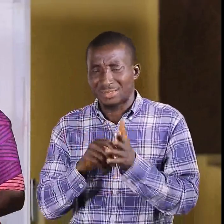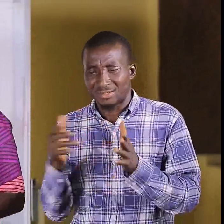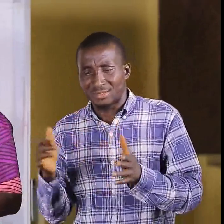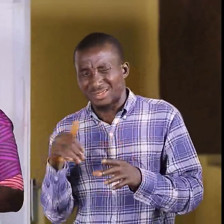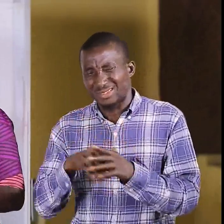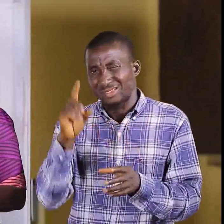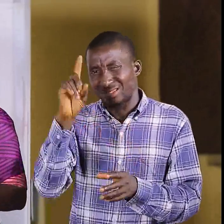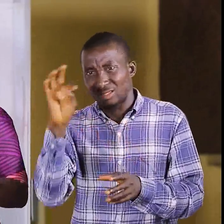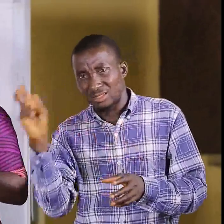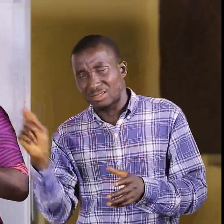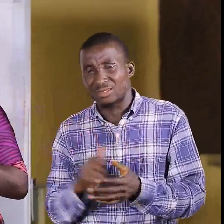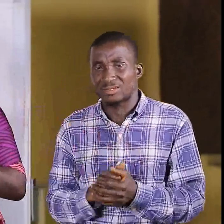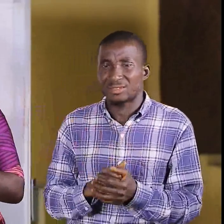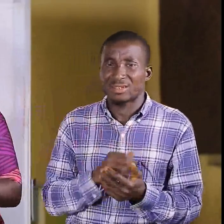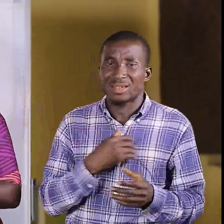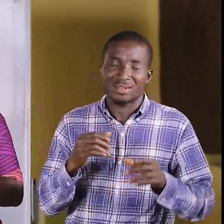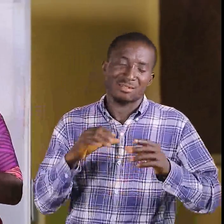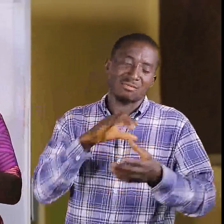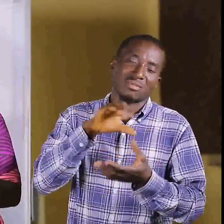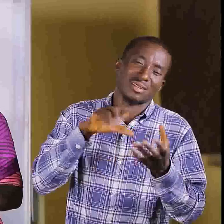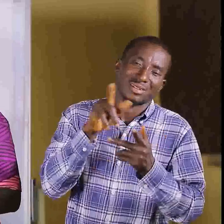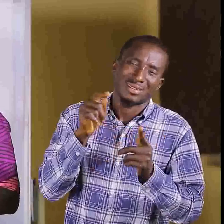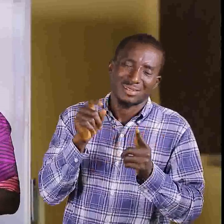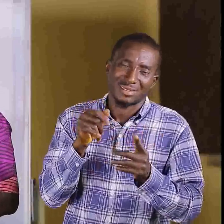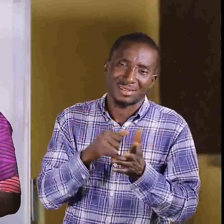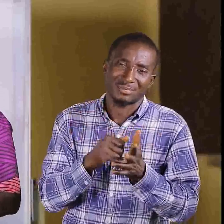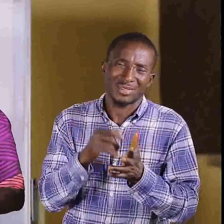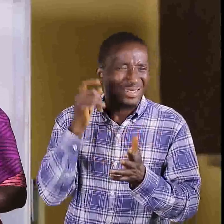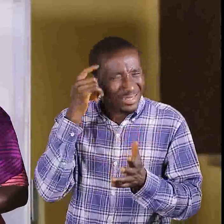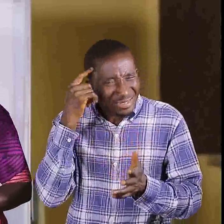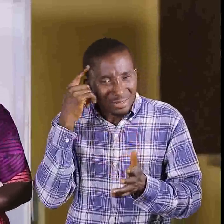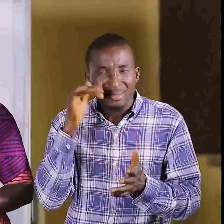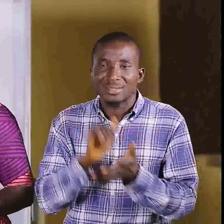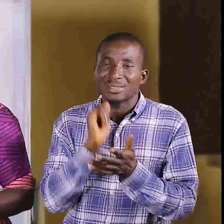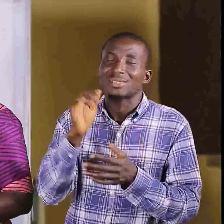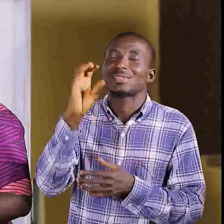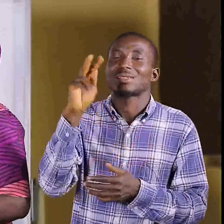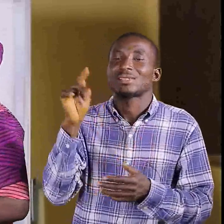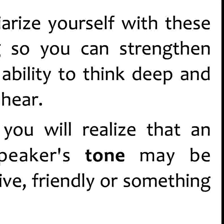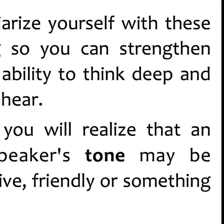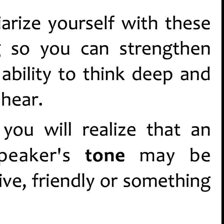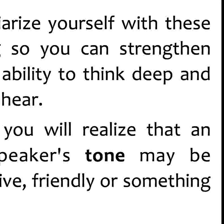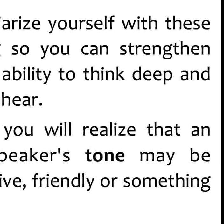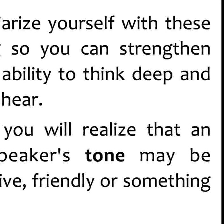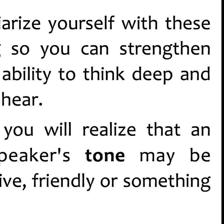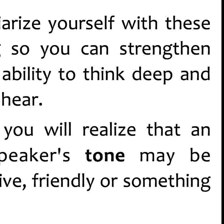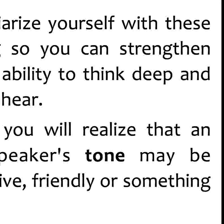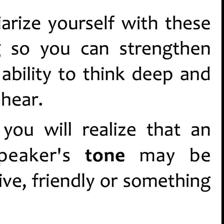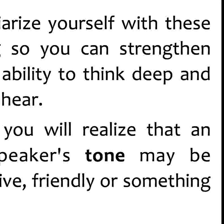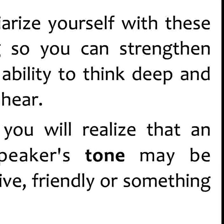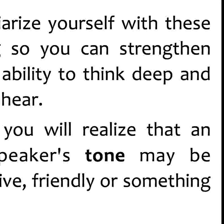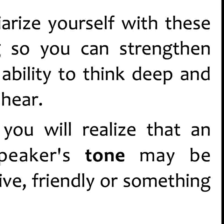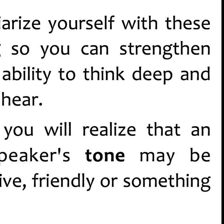in details. Then analyze it. Think. That is critical listening. You need